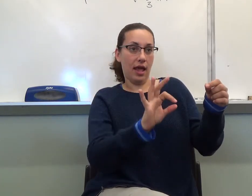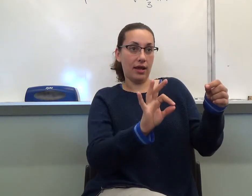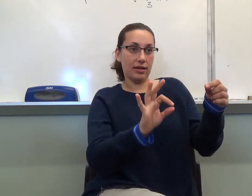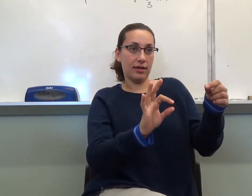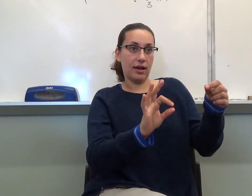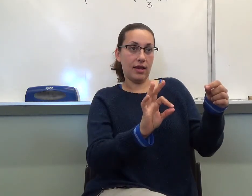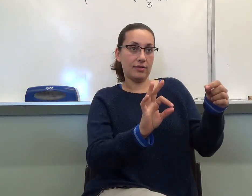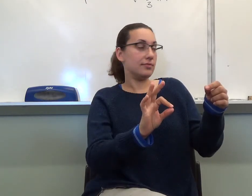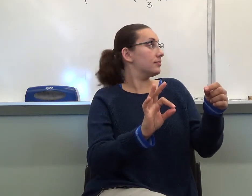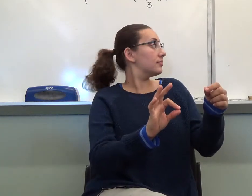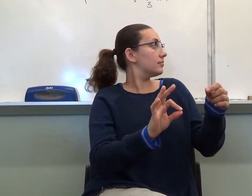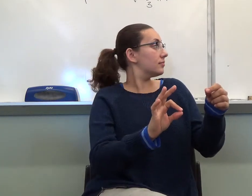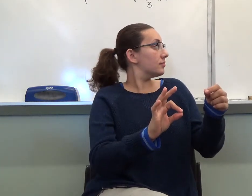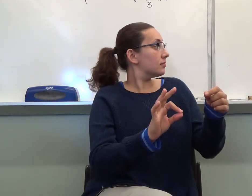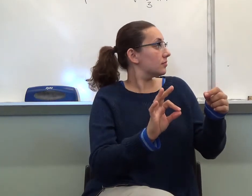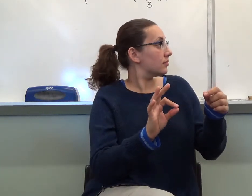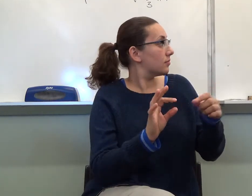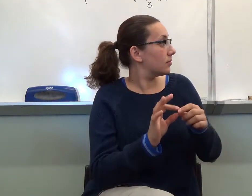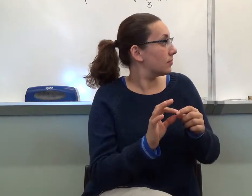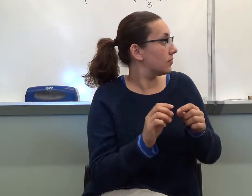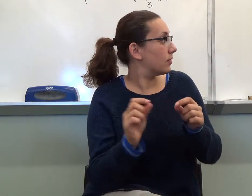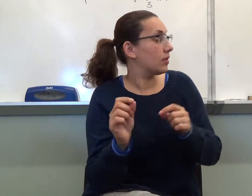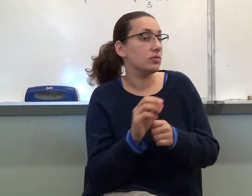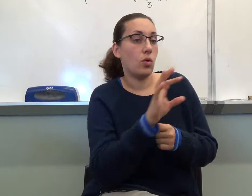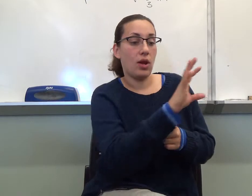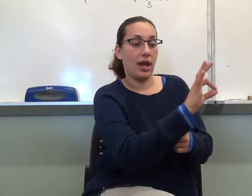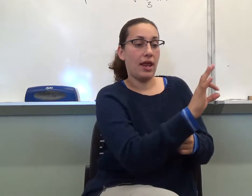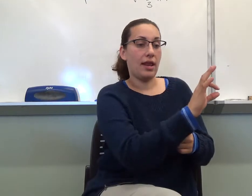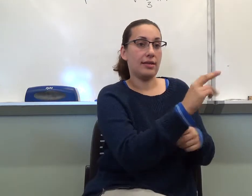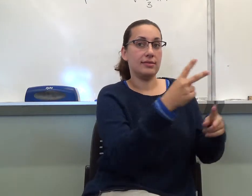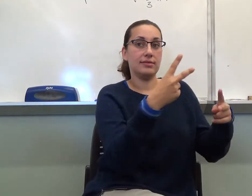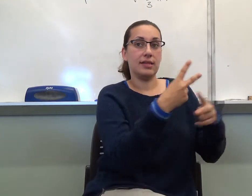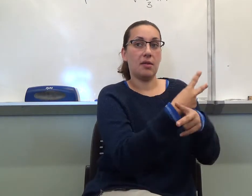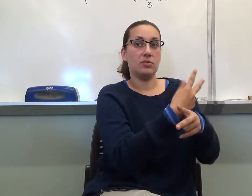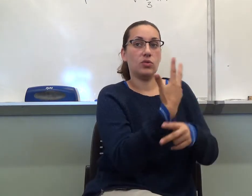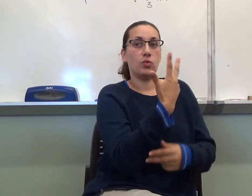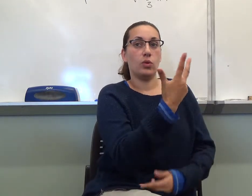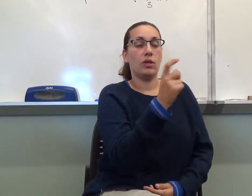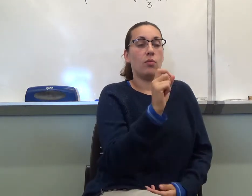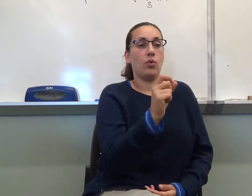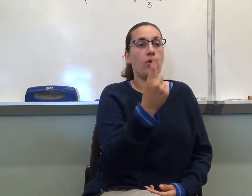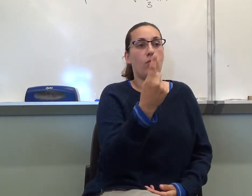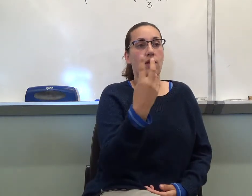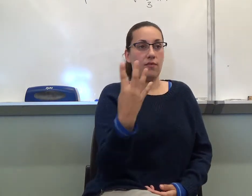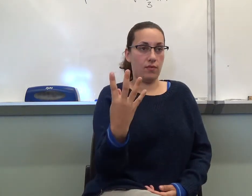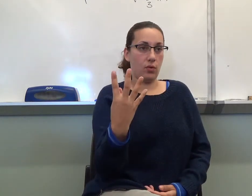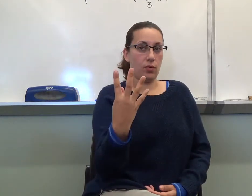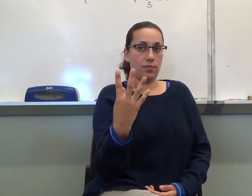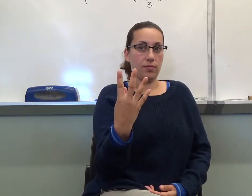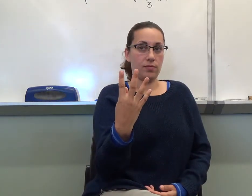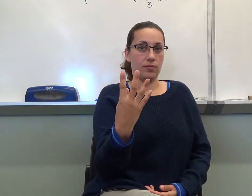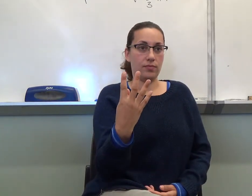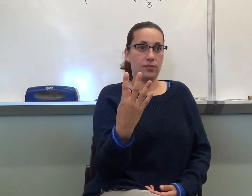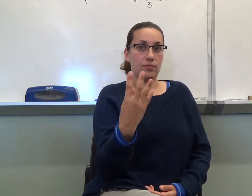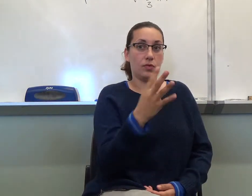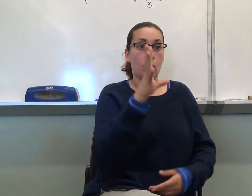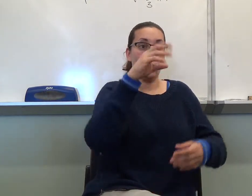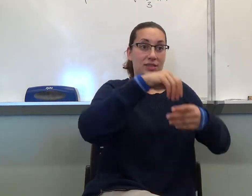So that's going to end up being 9 times 3.14. Now the volume of the sphere, sitting over